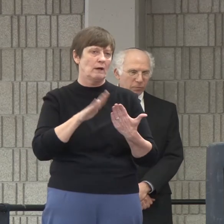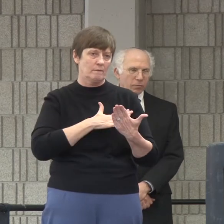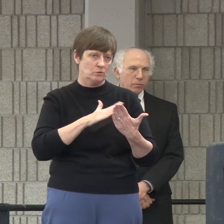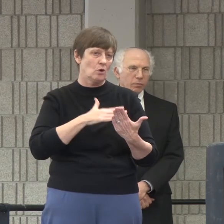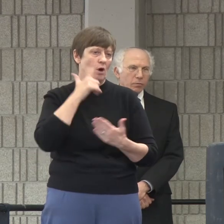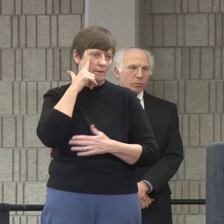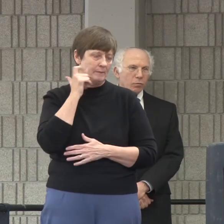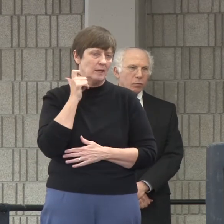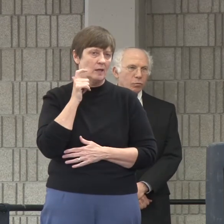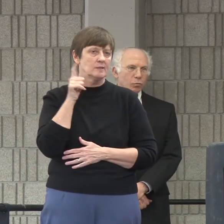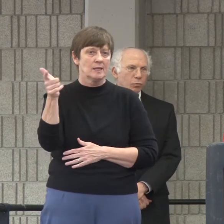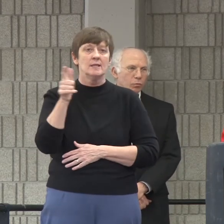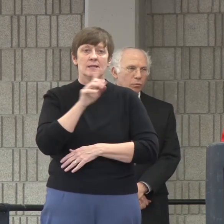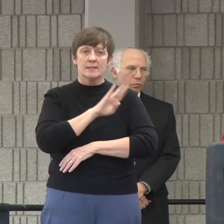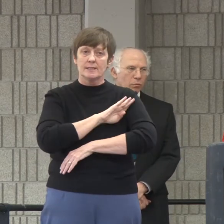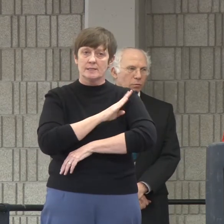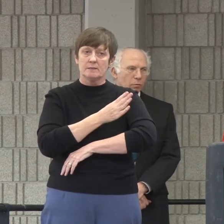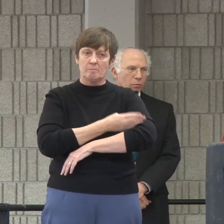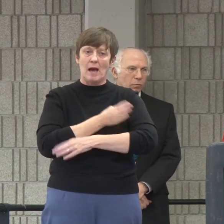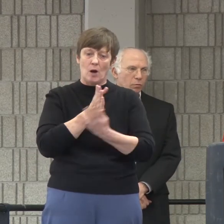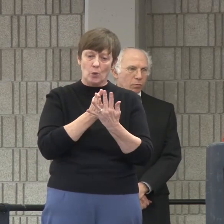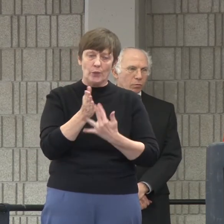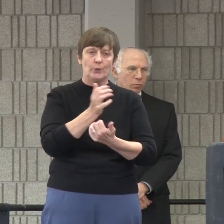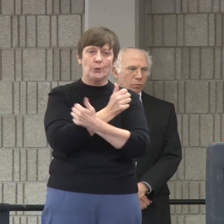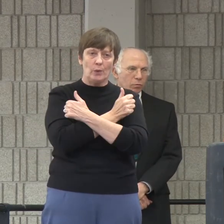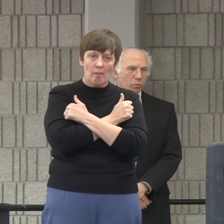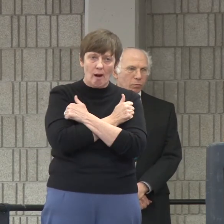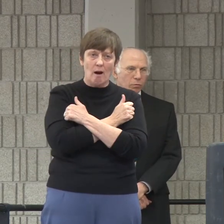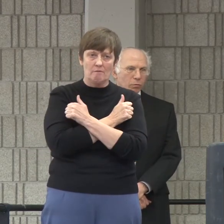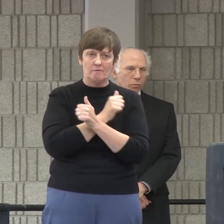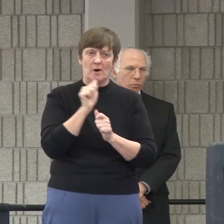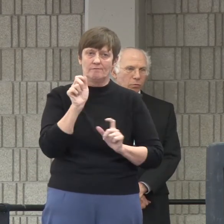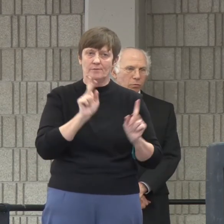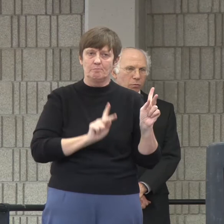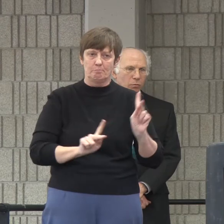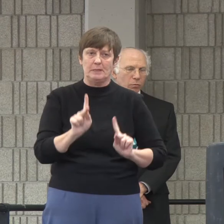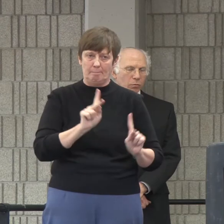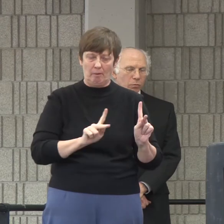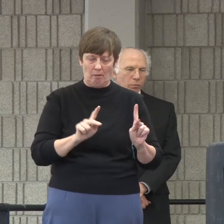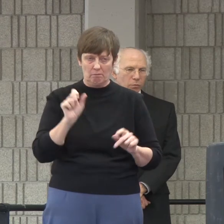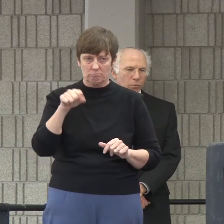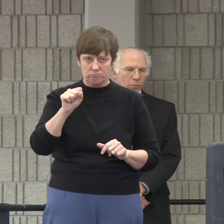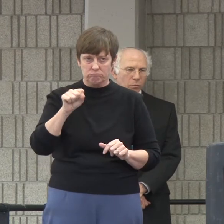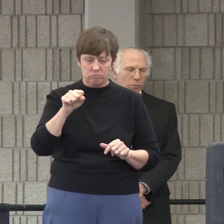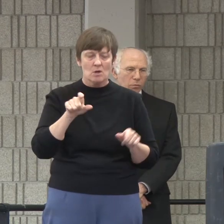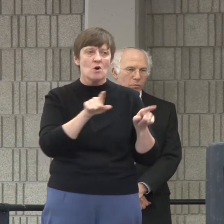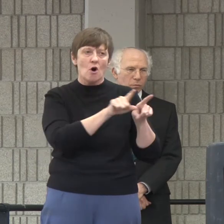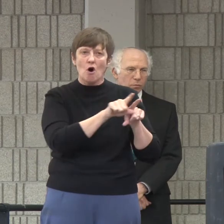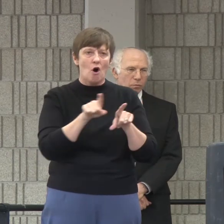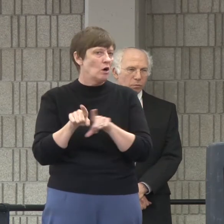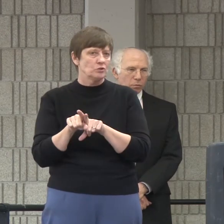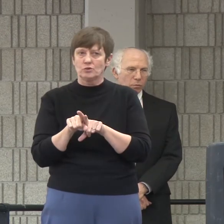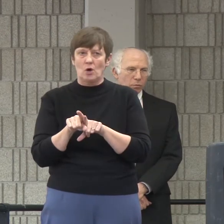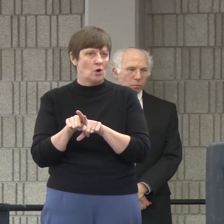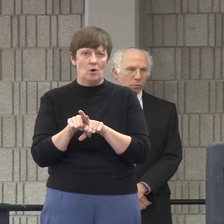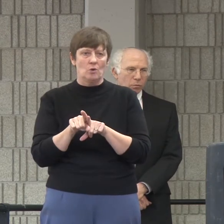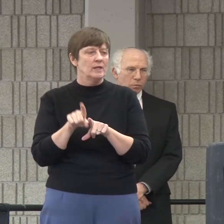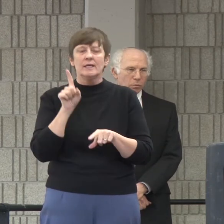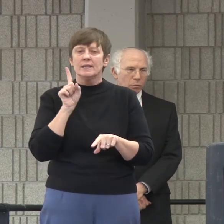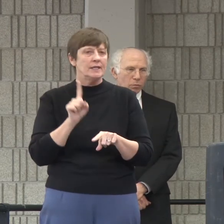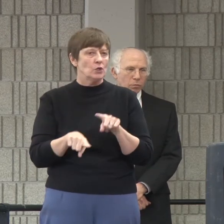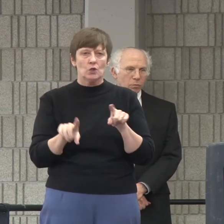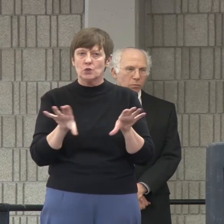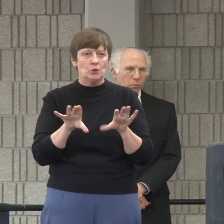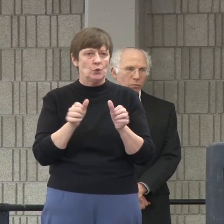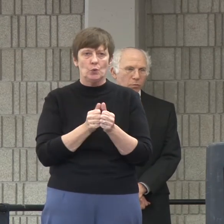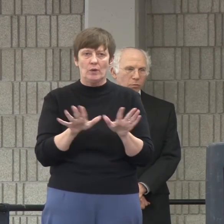much as his power came through love of his fellow human beings, he also could not have done what he did